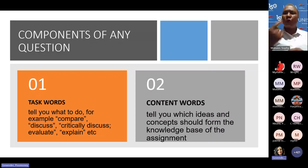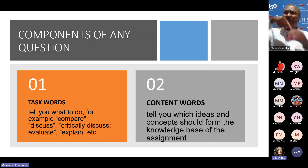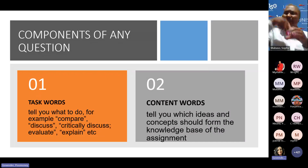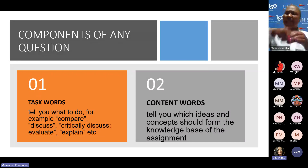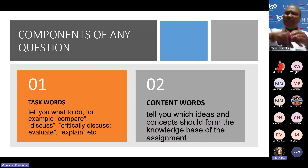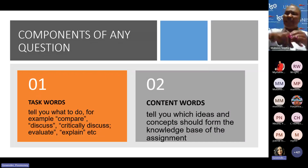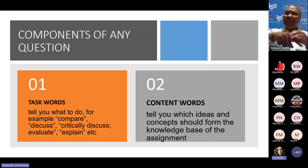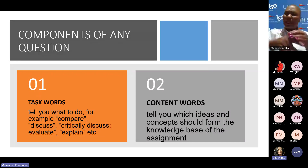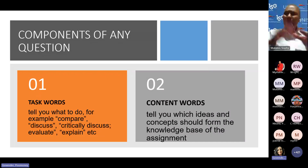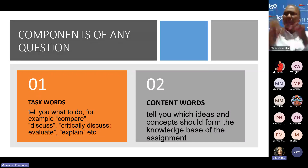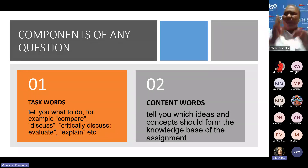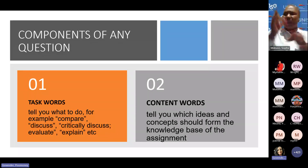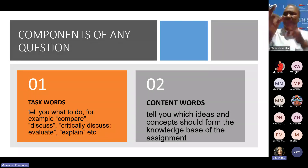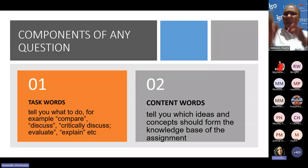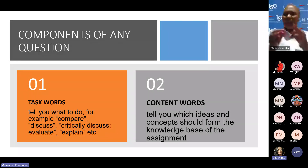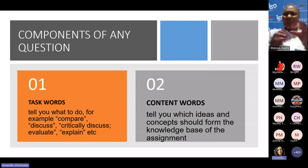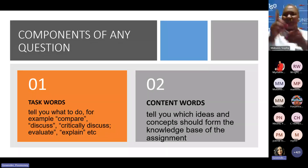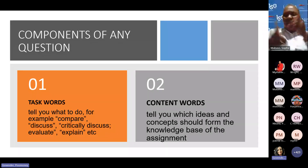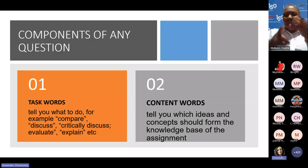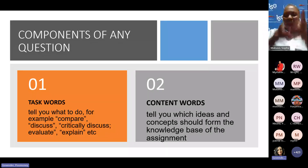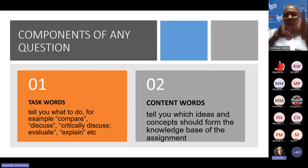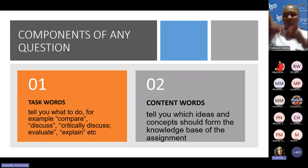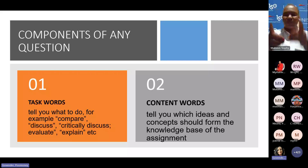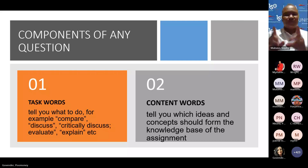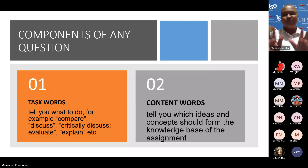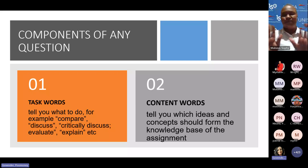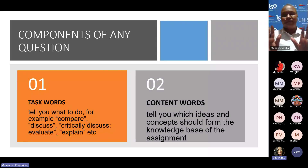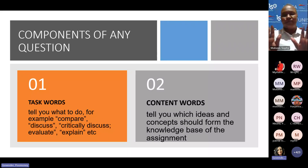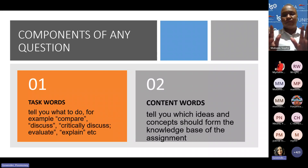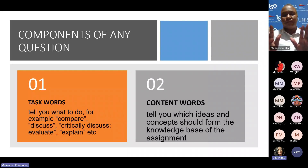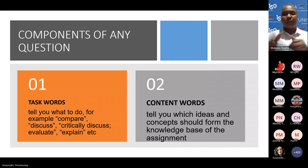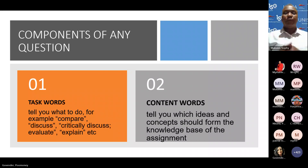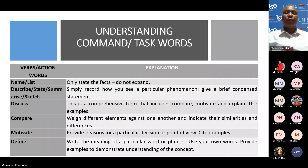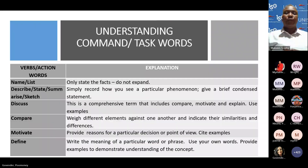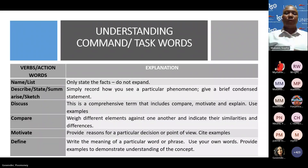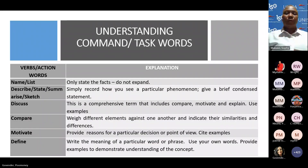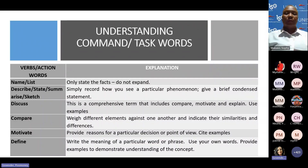deep description or explanation. Okay.